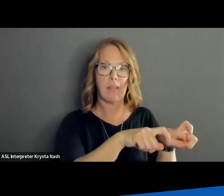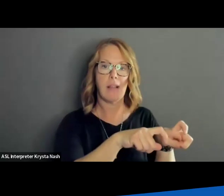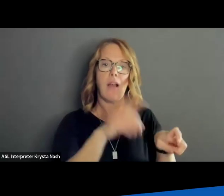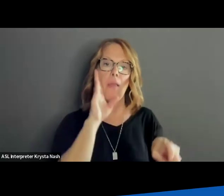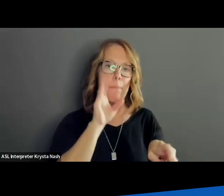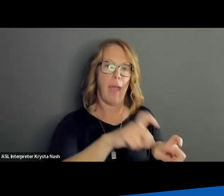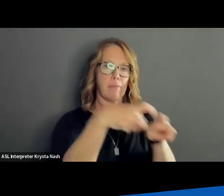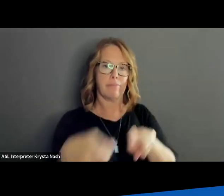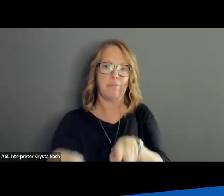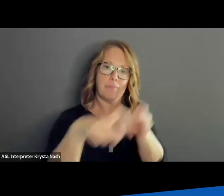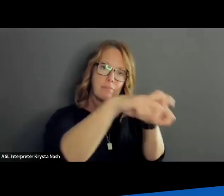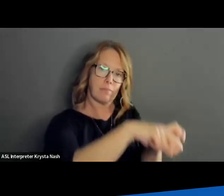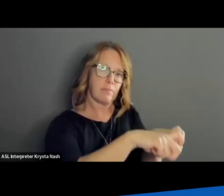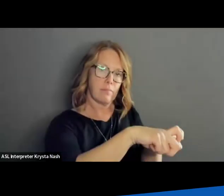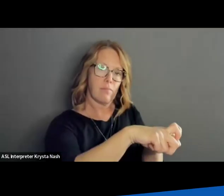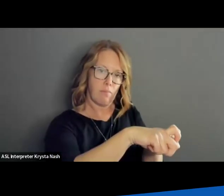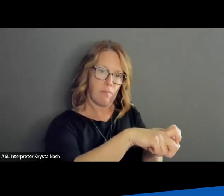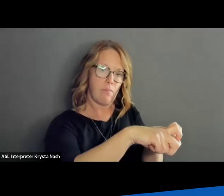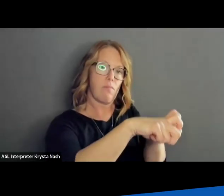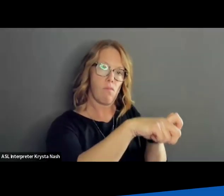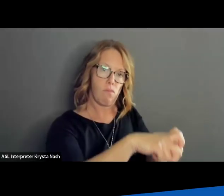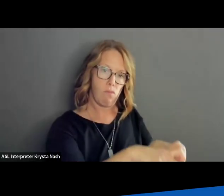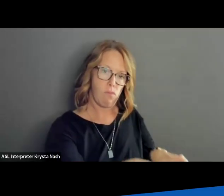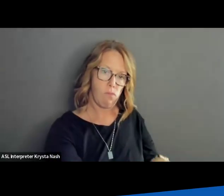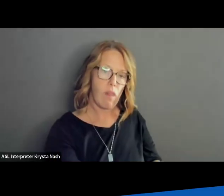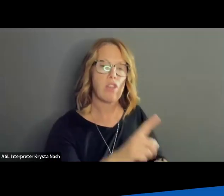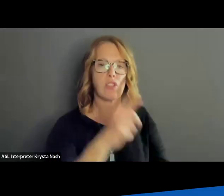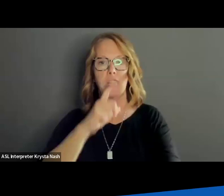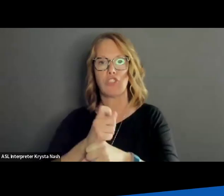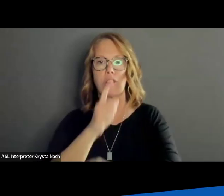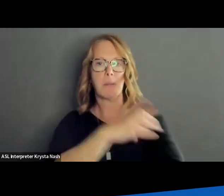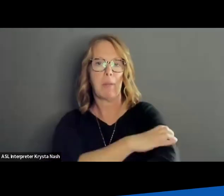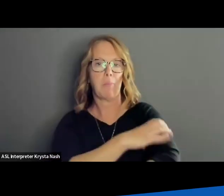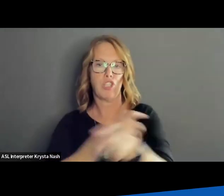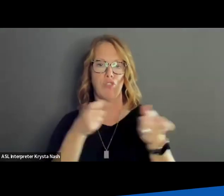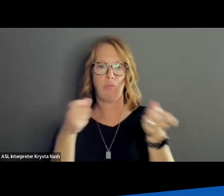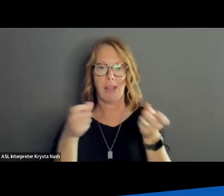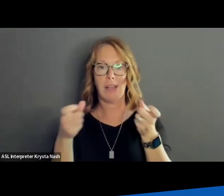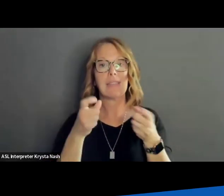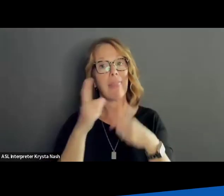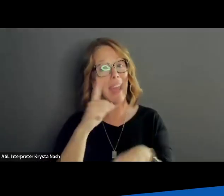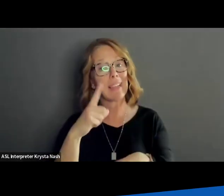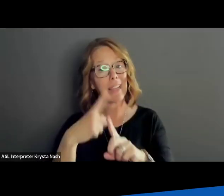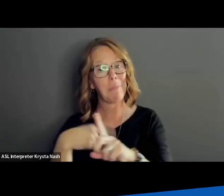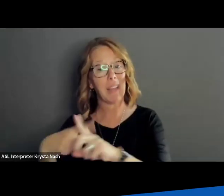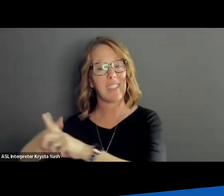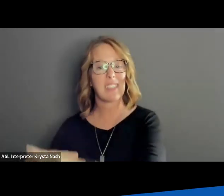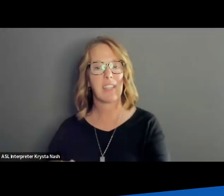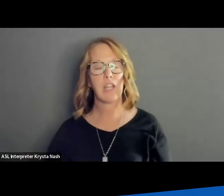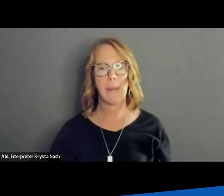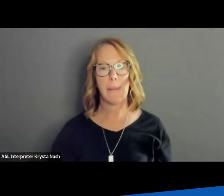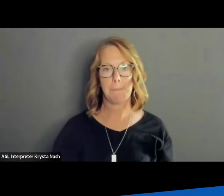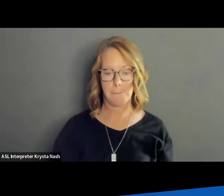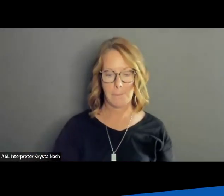and slowly lower that till the blood pressure regulates. And this can take months of time. Now, if you